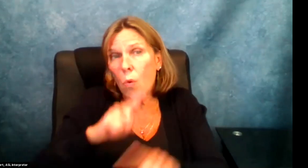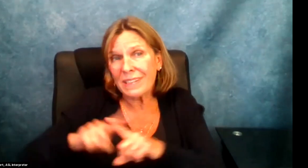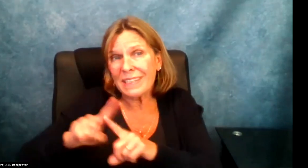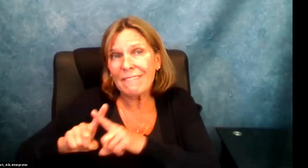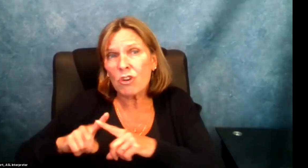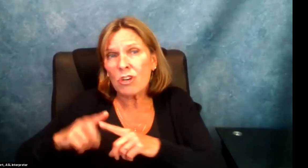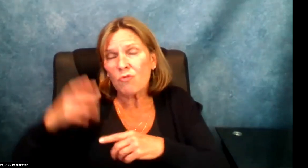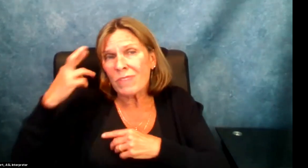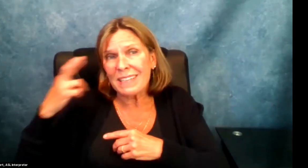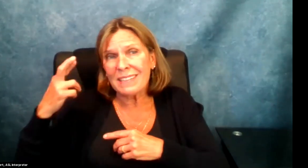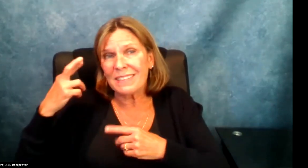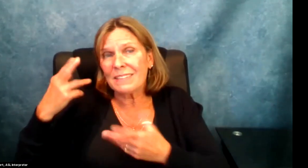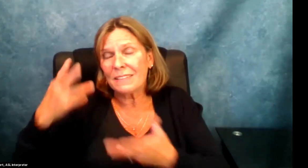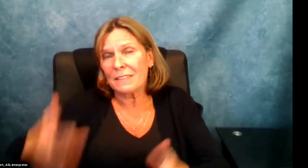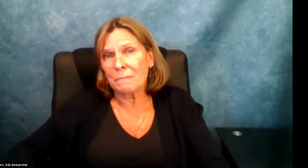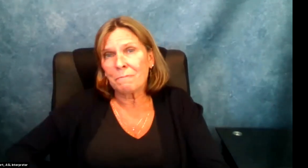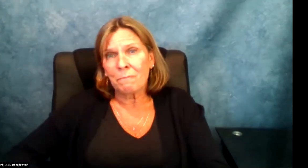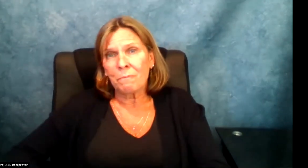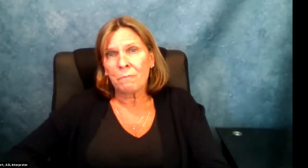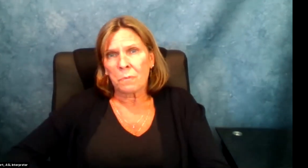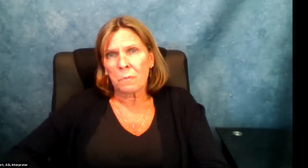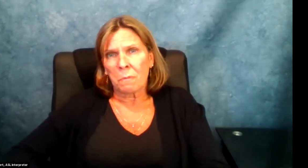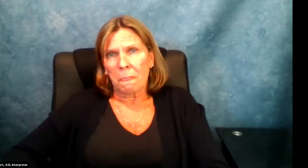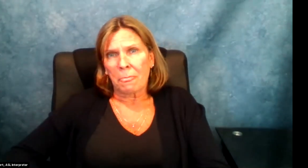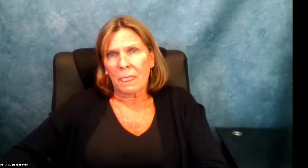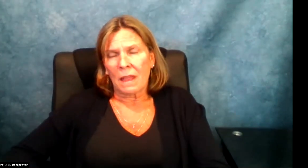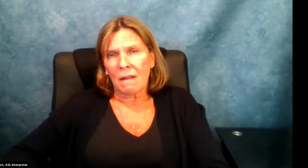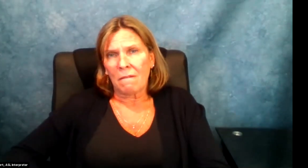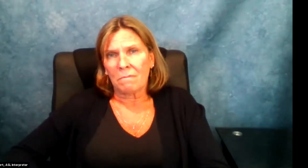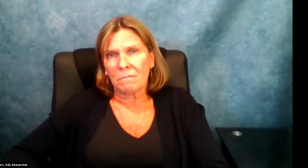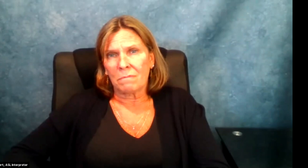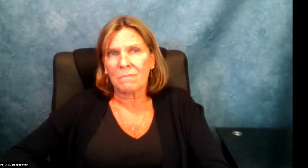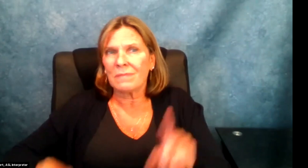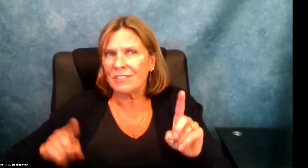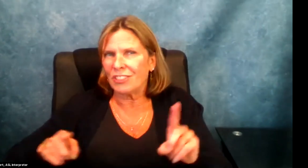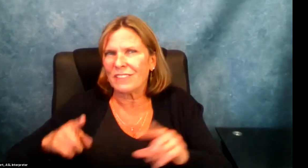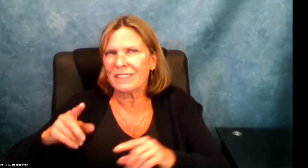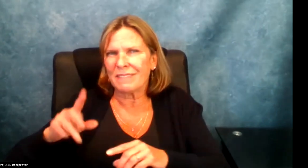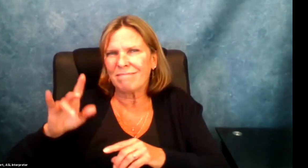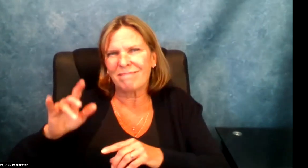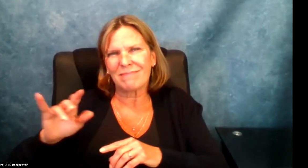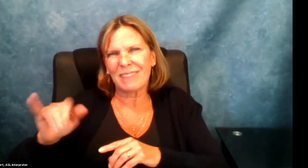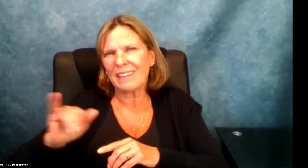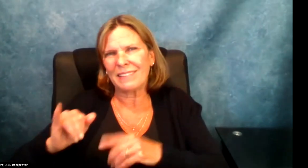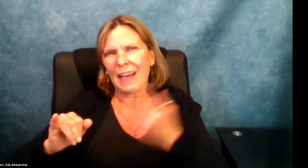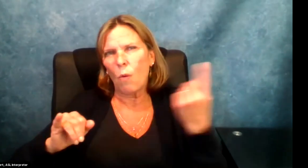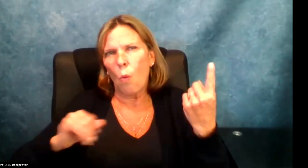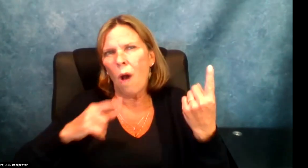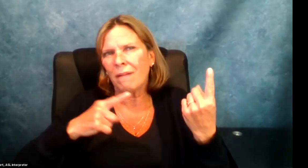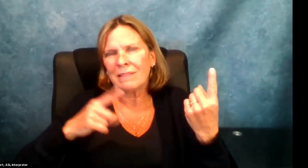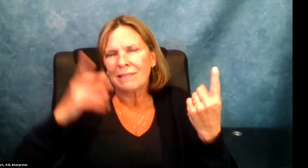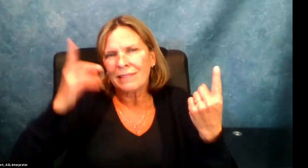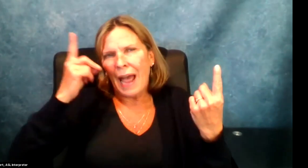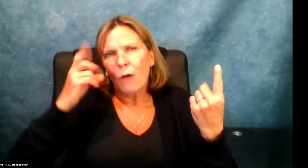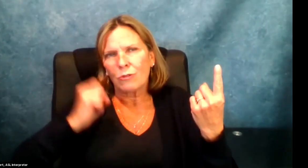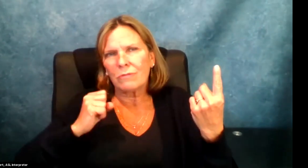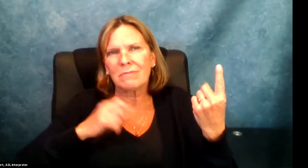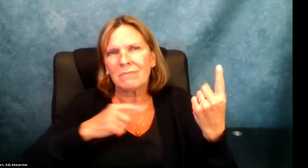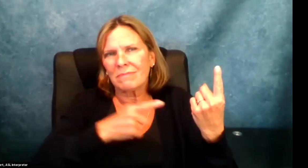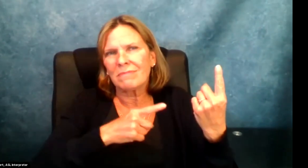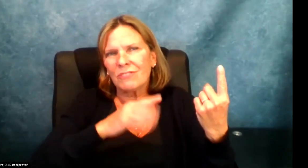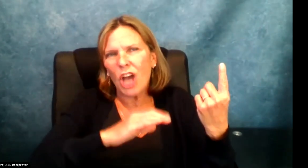around that question of the individual who asked the question about the child with Down syndrome, because we do see that as an